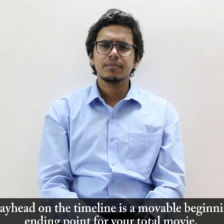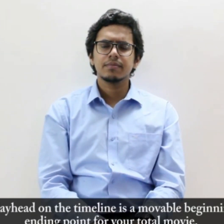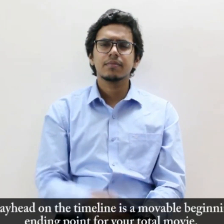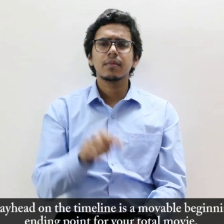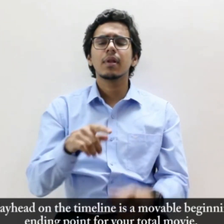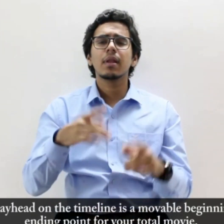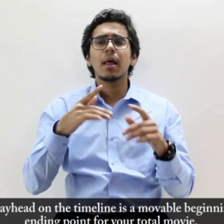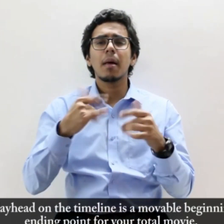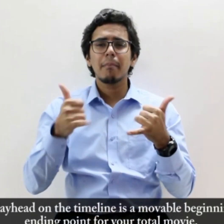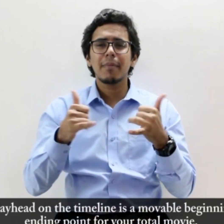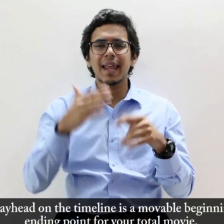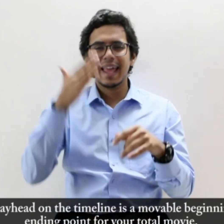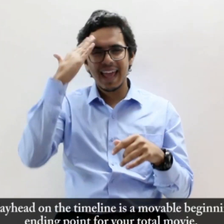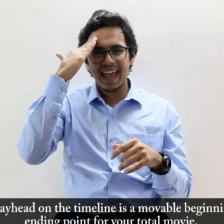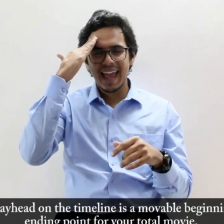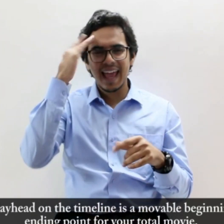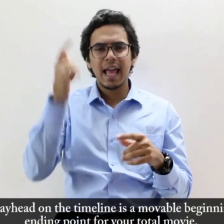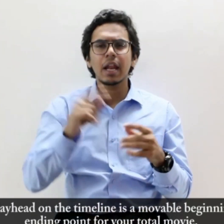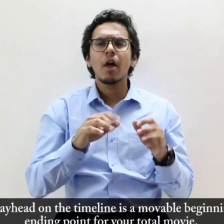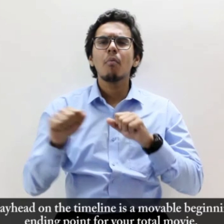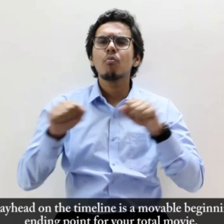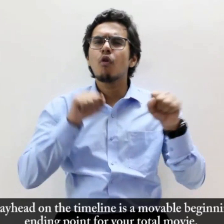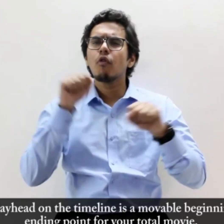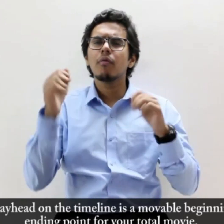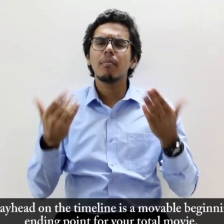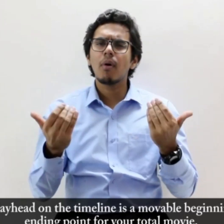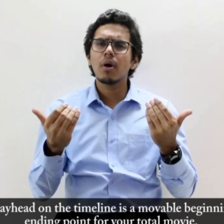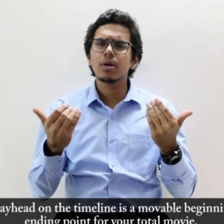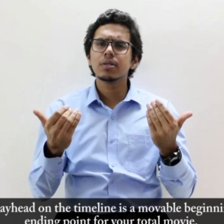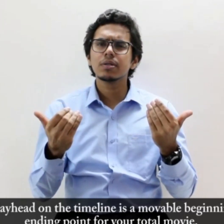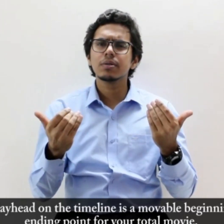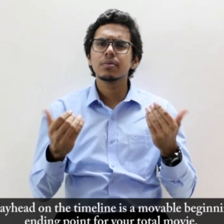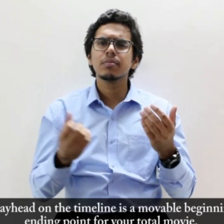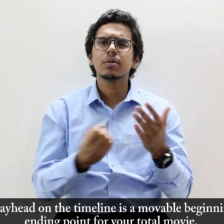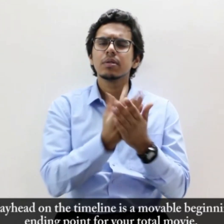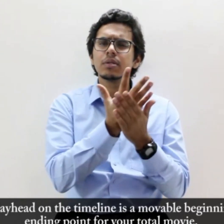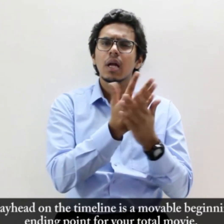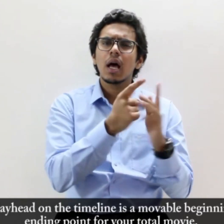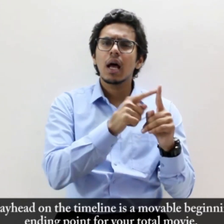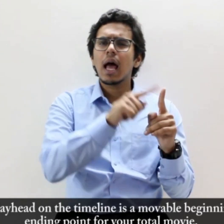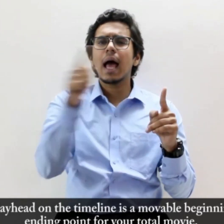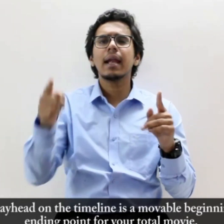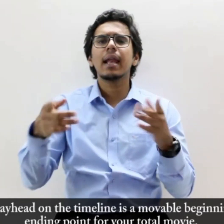The playhead on the timeline is a movable beginning and end.